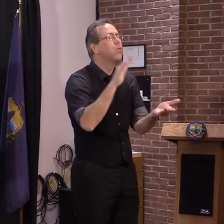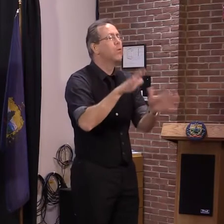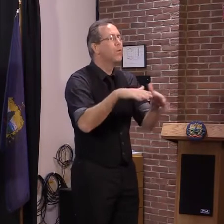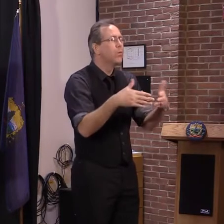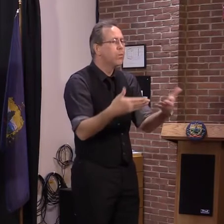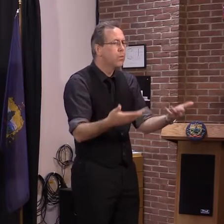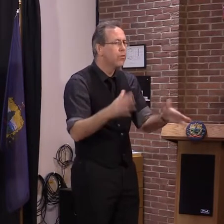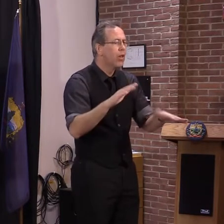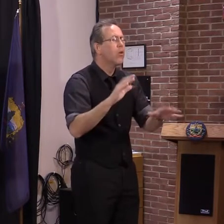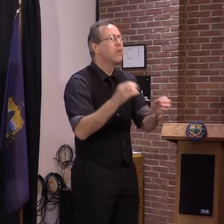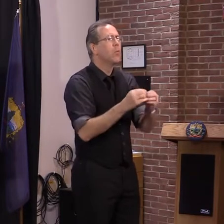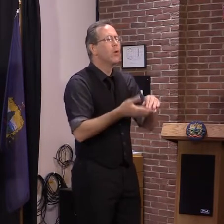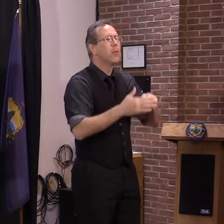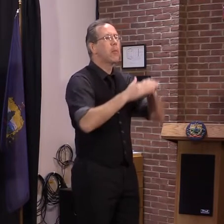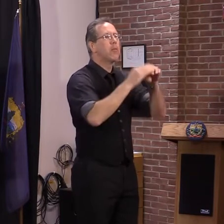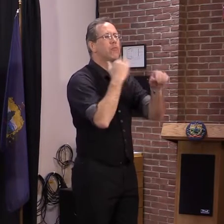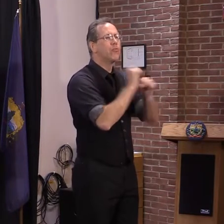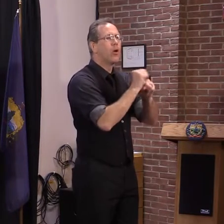Finally, for today, I want to